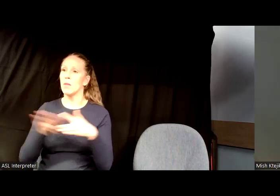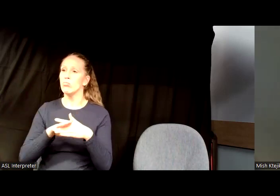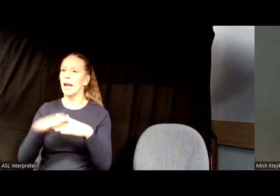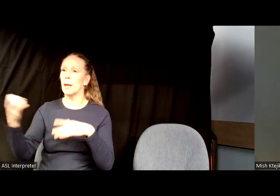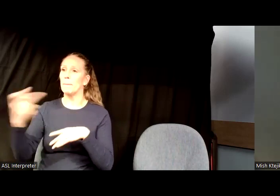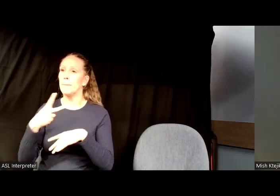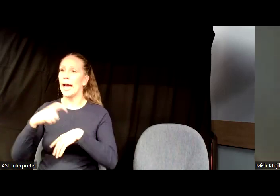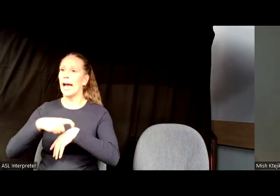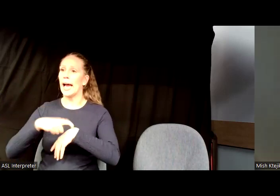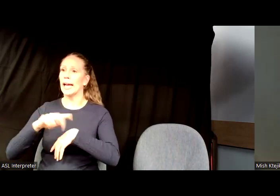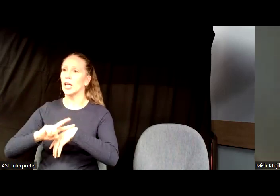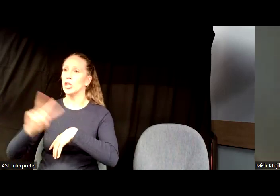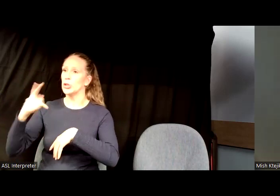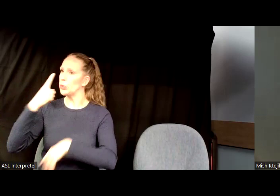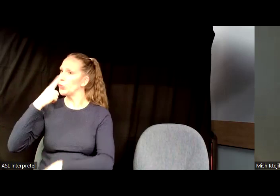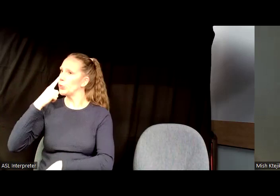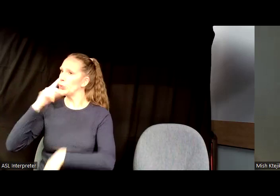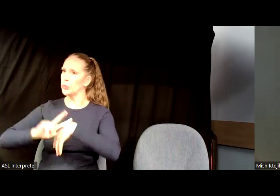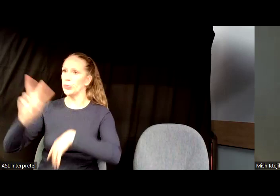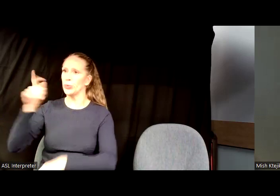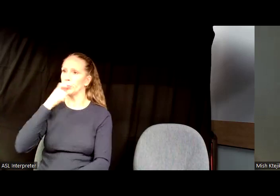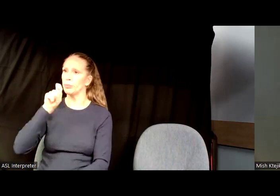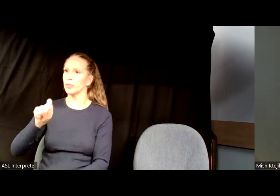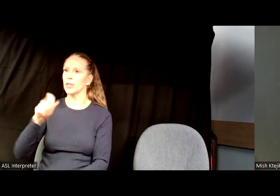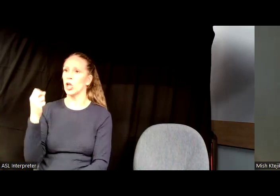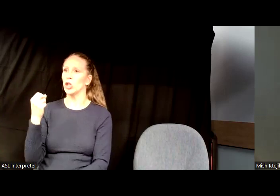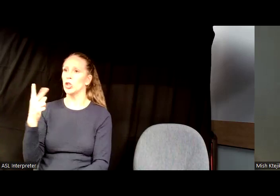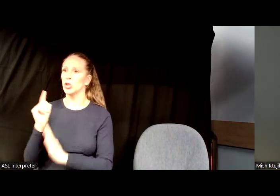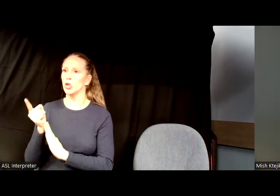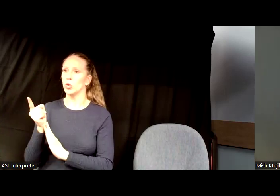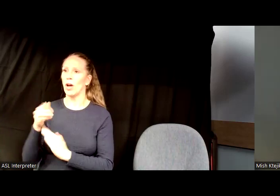at 2 on the nose. It's a 12-minute break.